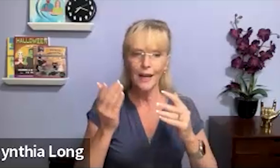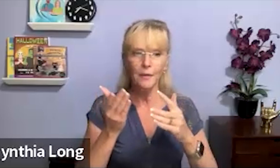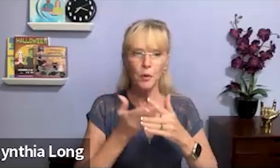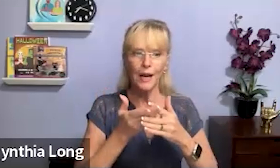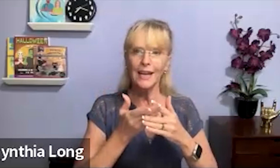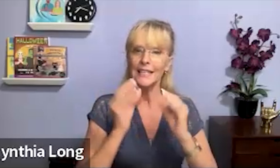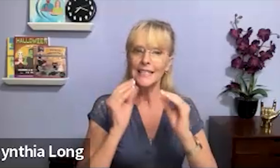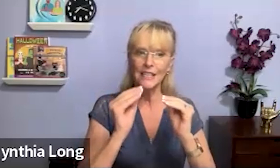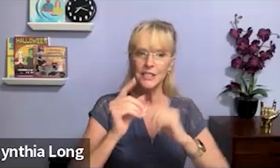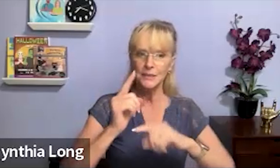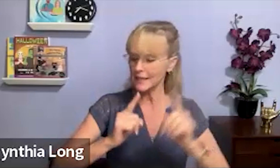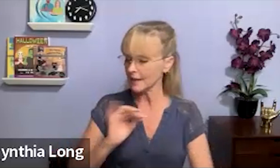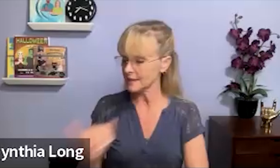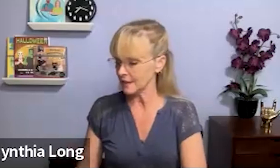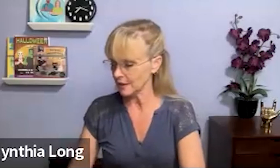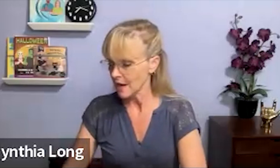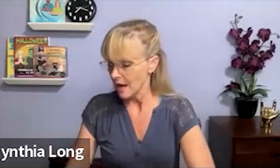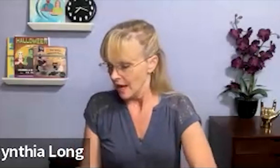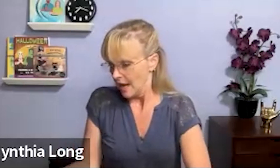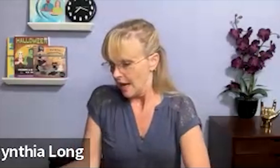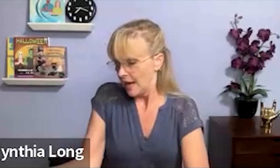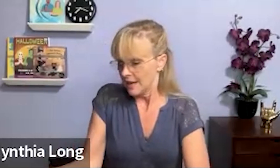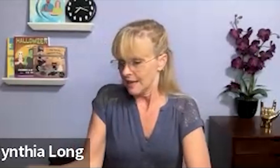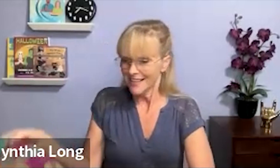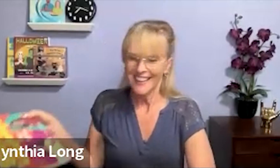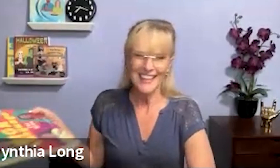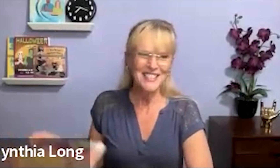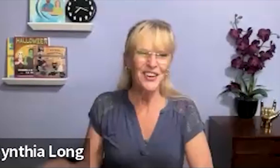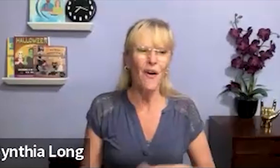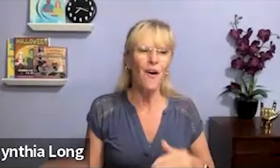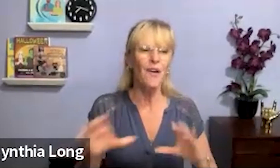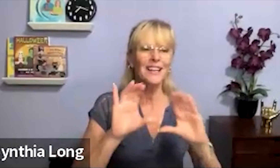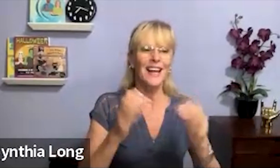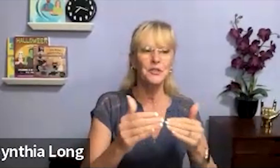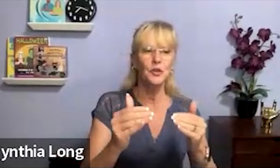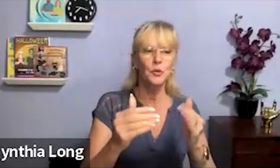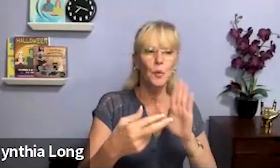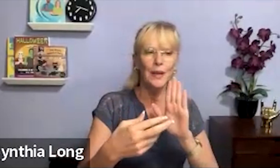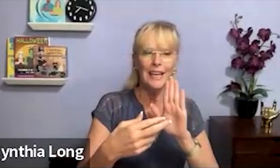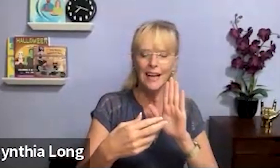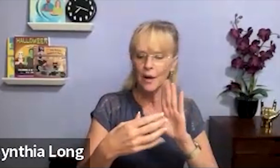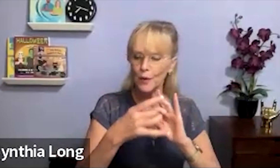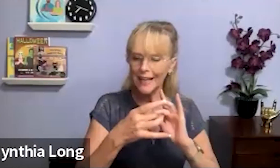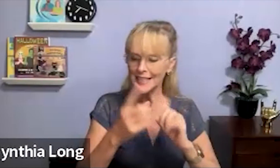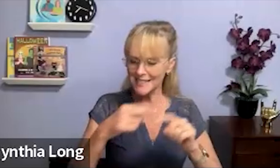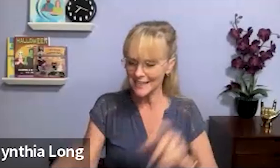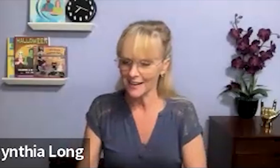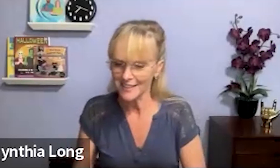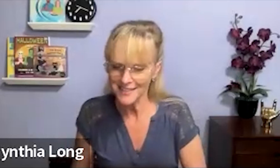quick break and teach some signs here. And these are all classroom related